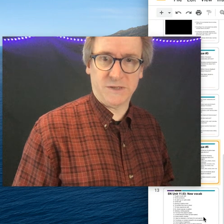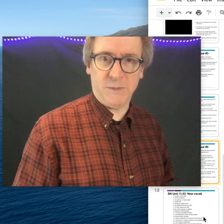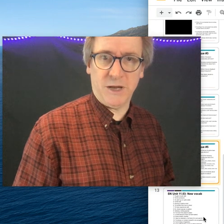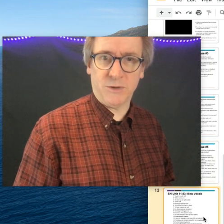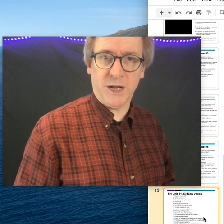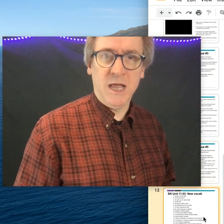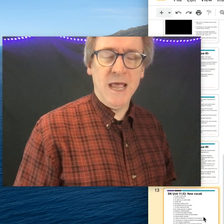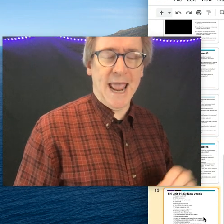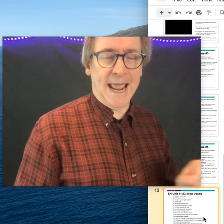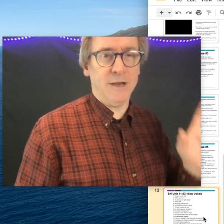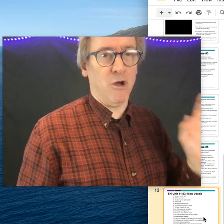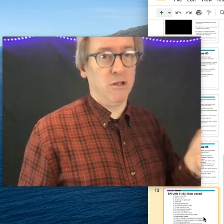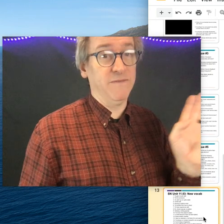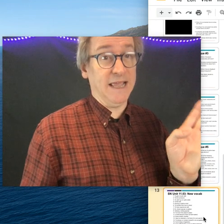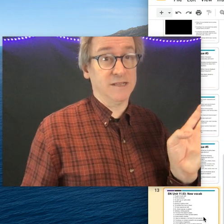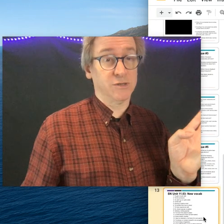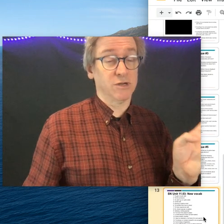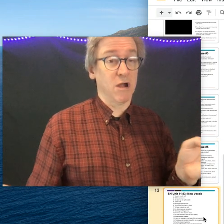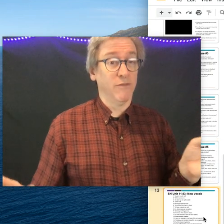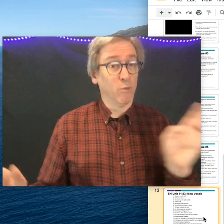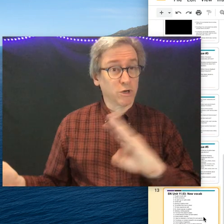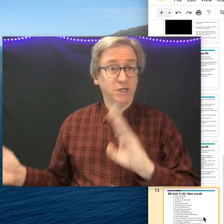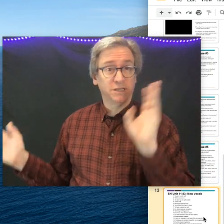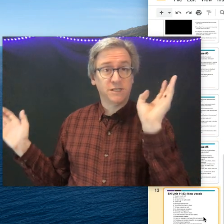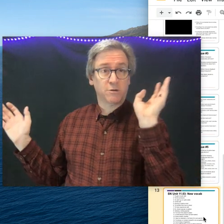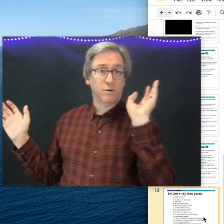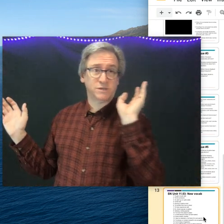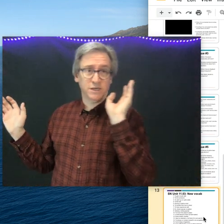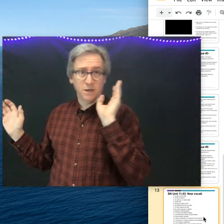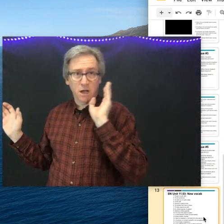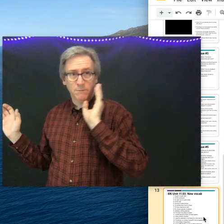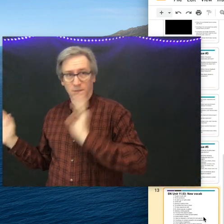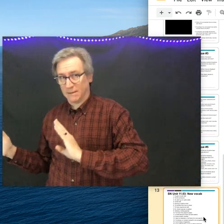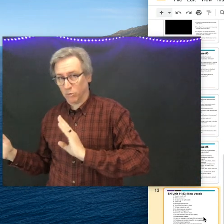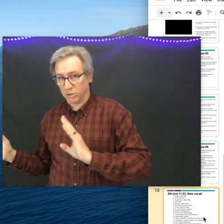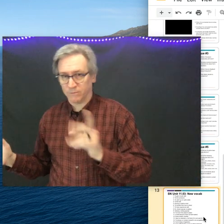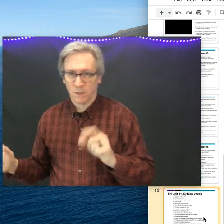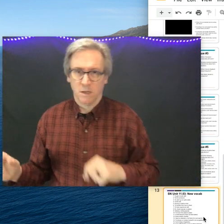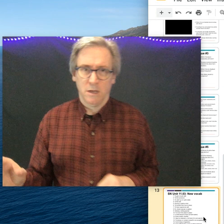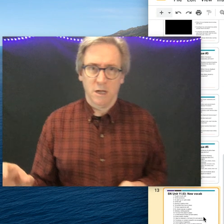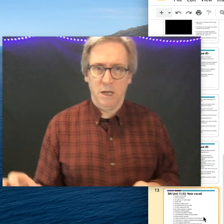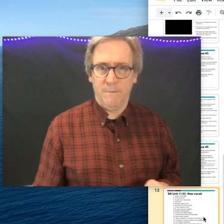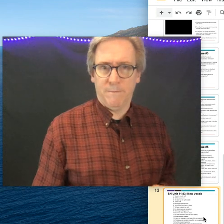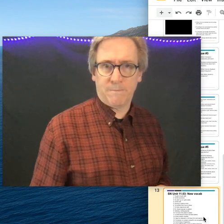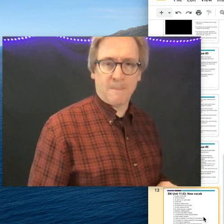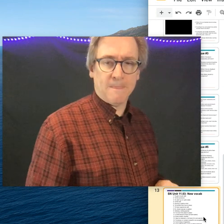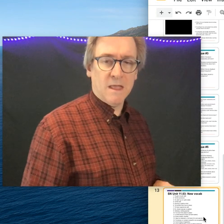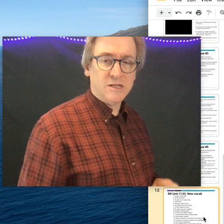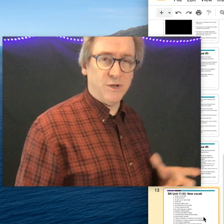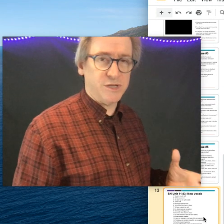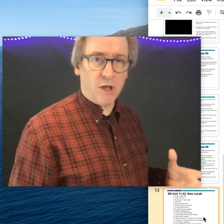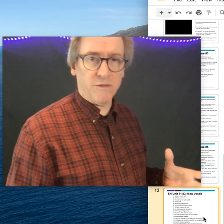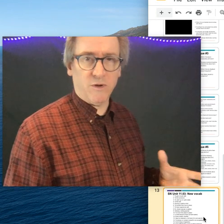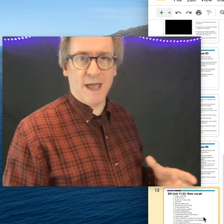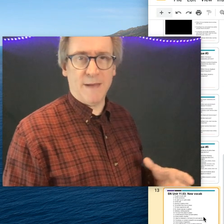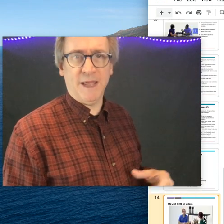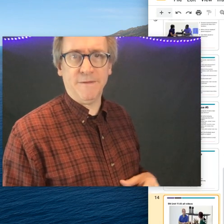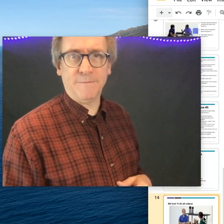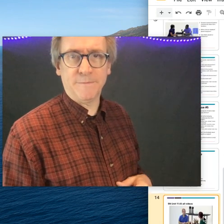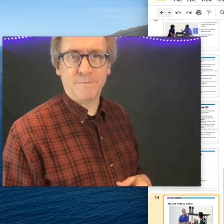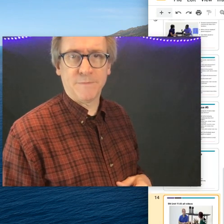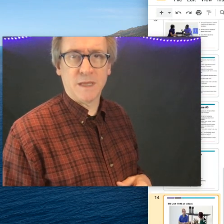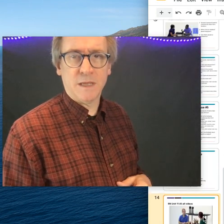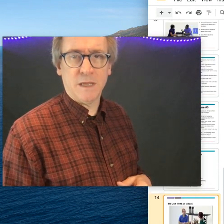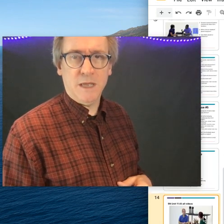pretty self-explanatory. And all of the answers are on the worksheets that are posted on Blackboard. So here's all the vocab